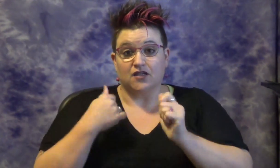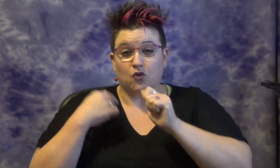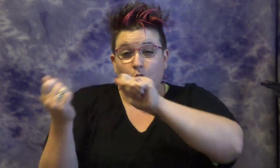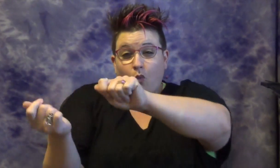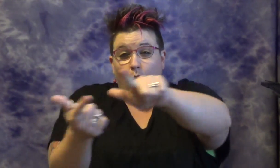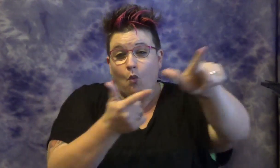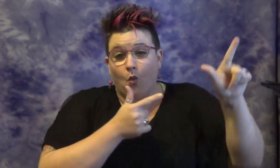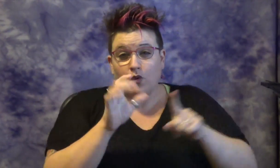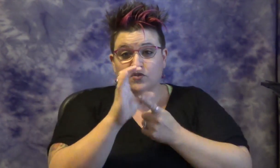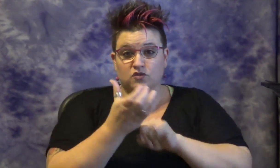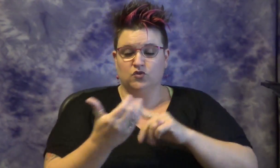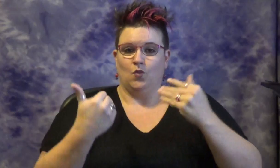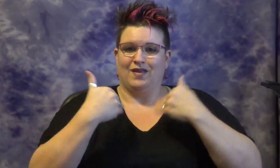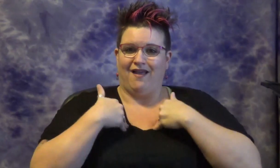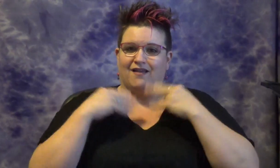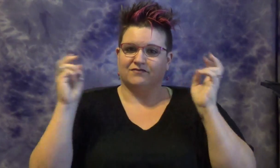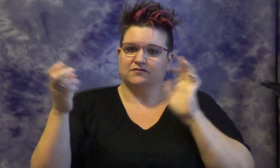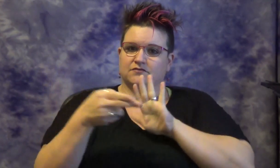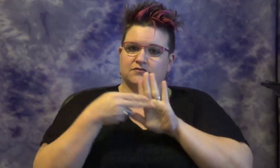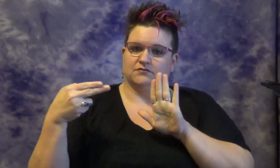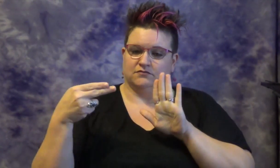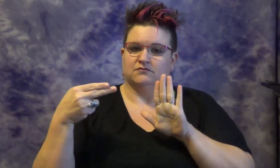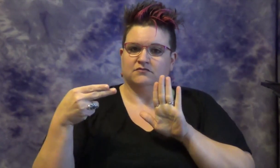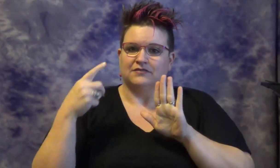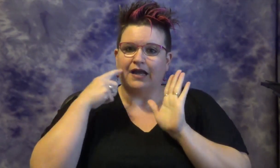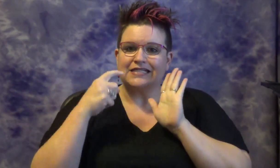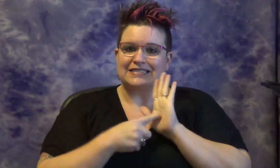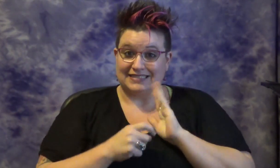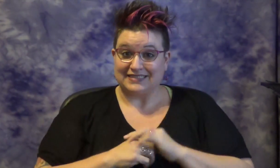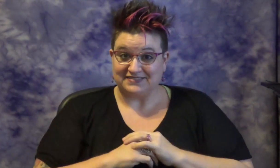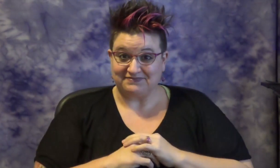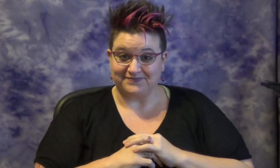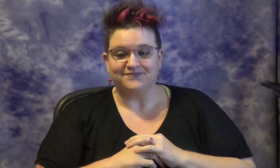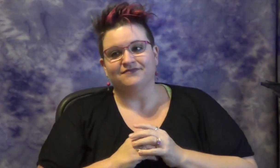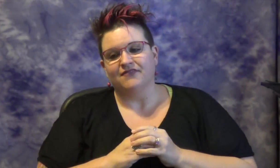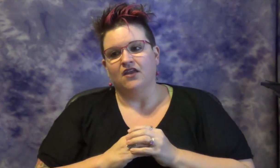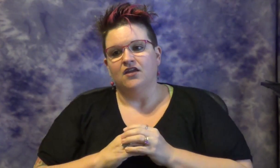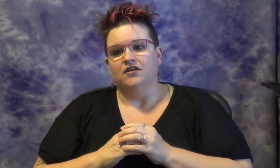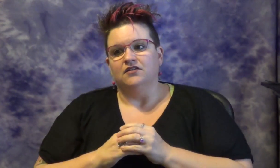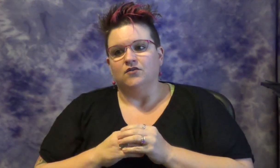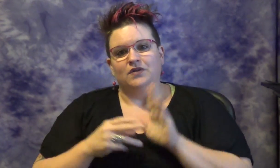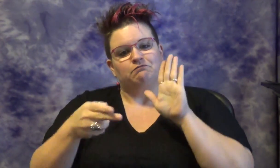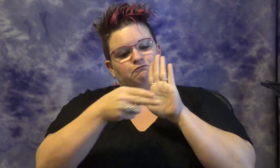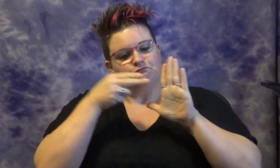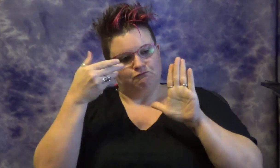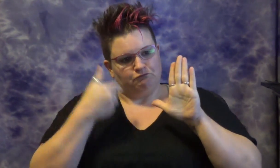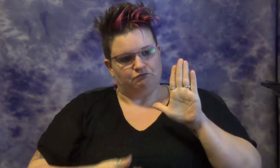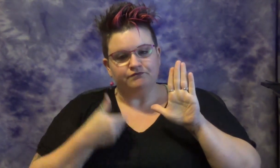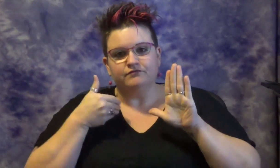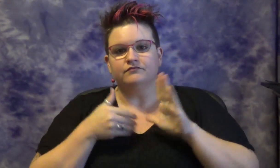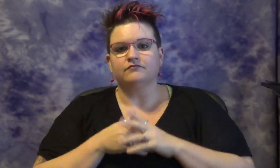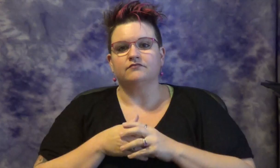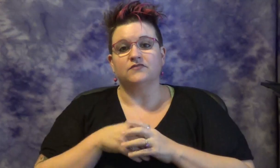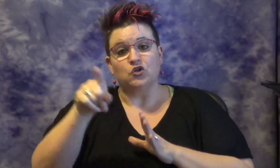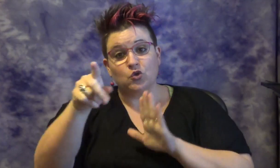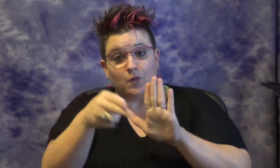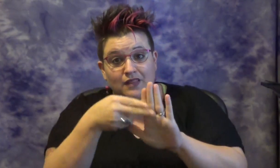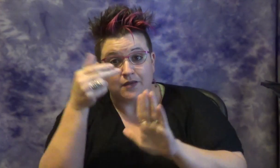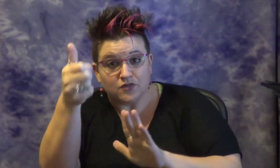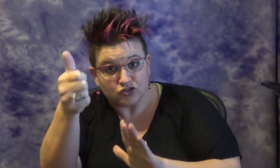what's interesting is that all the different cultures out there, they all have different identities, and within the